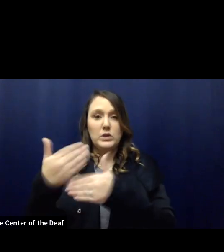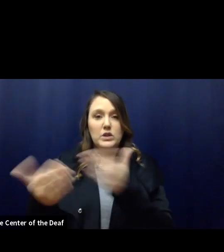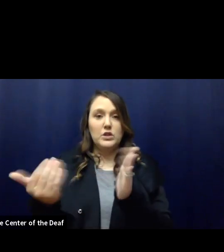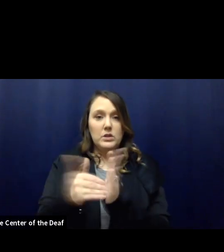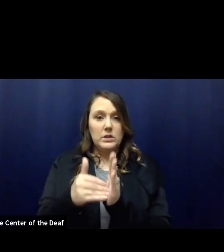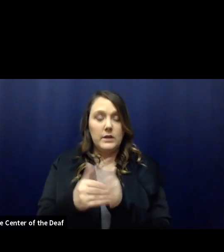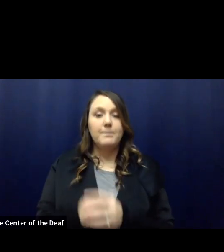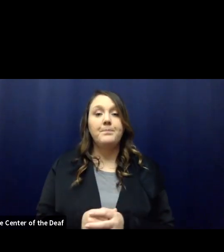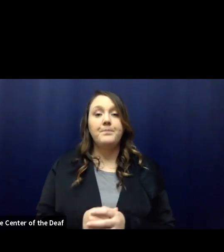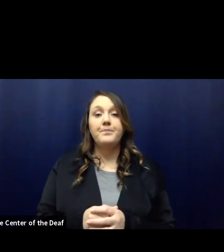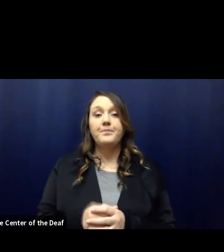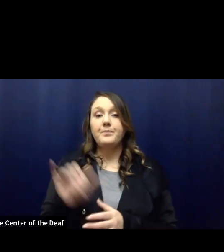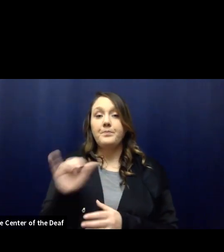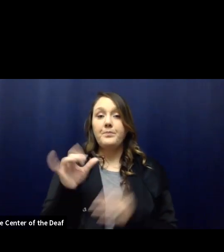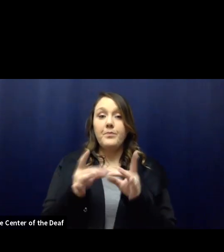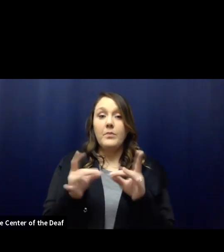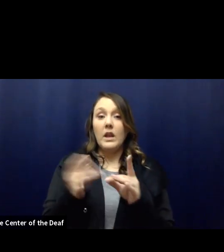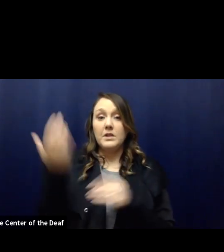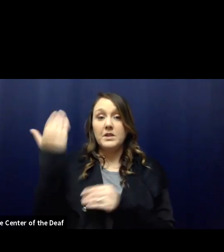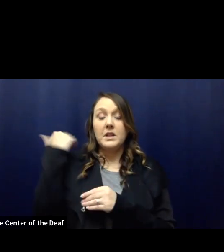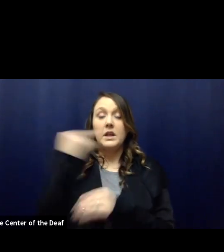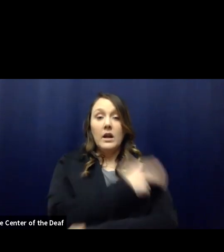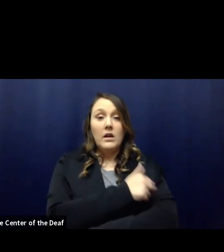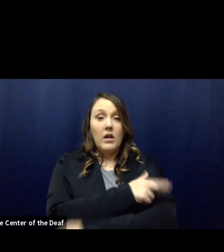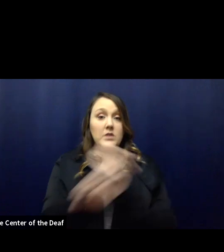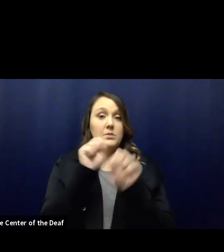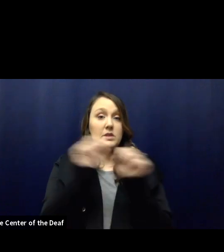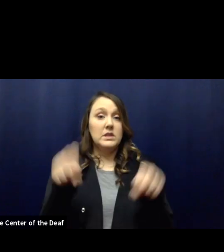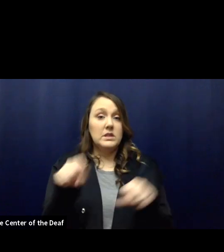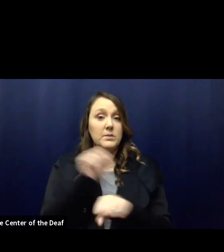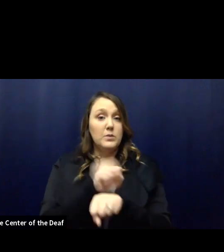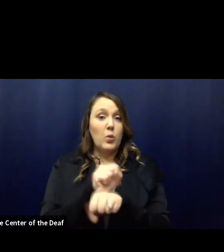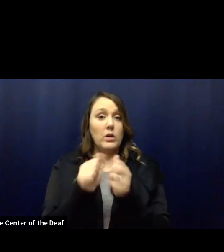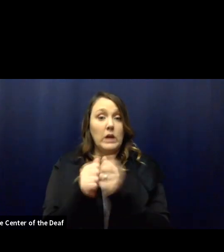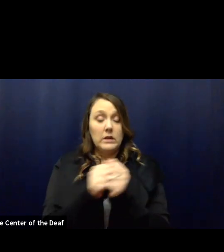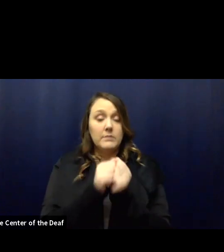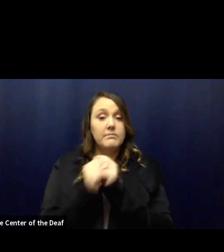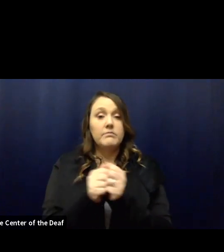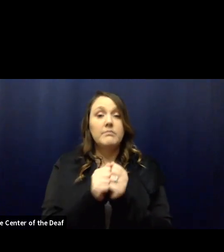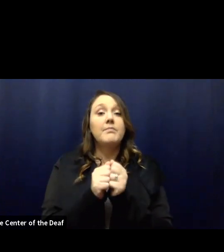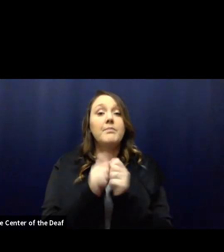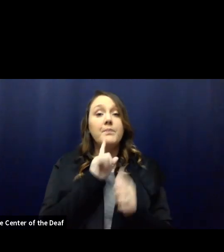So as I mentioned before, the hospital systems are working very, very closely together to really